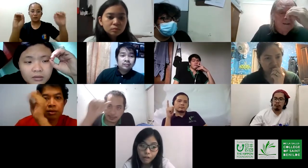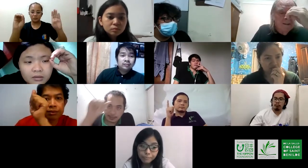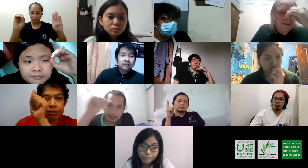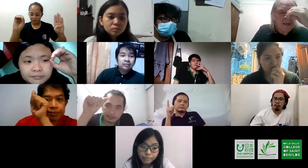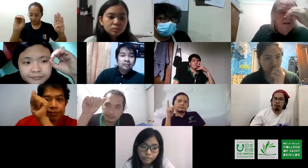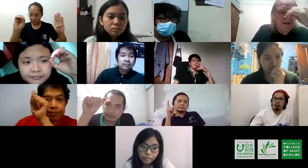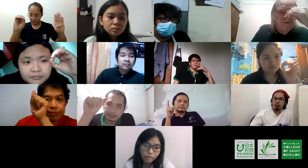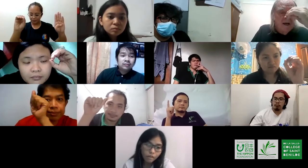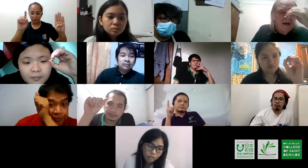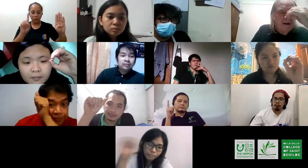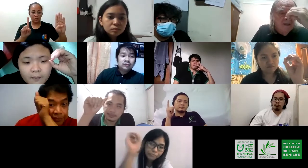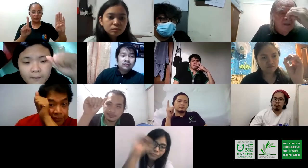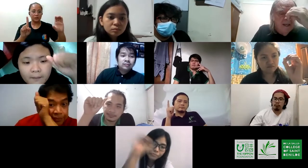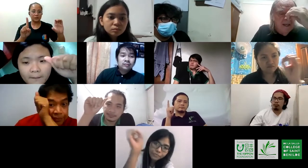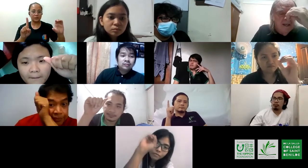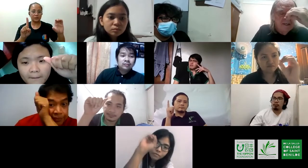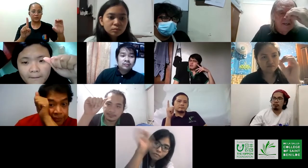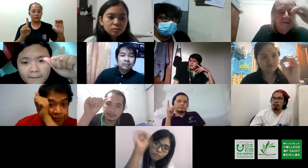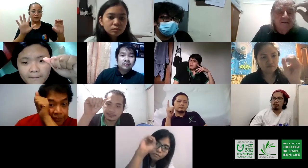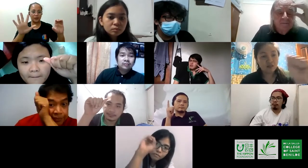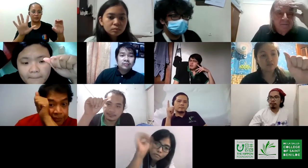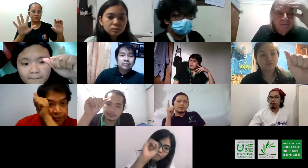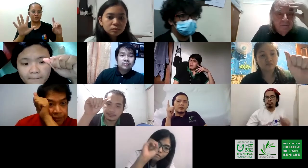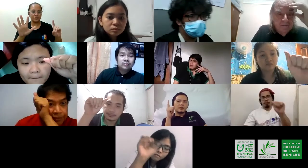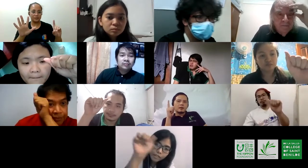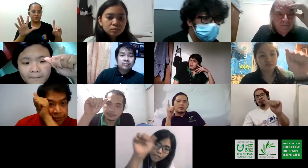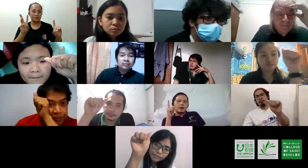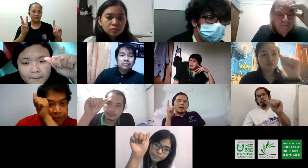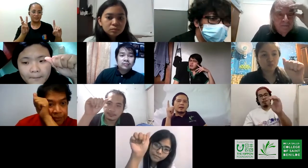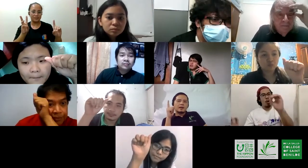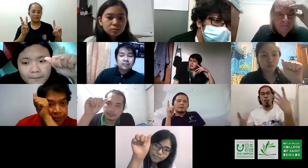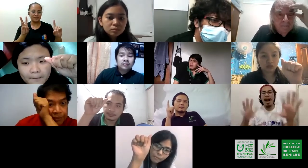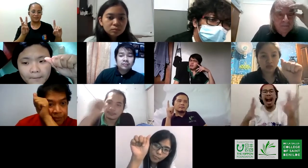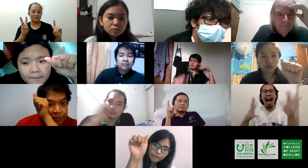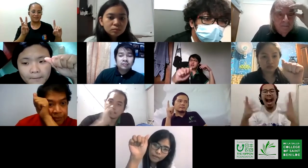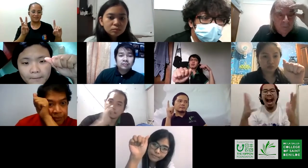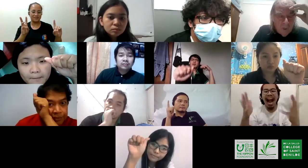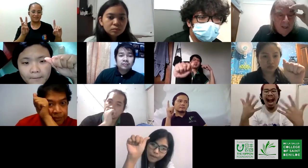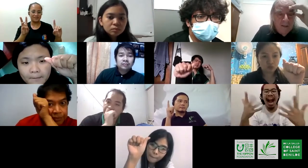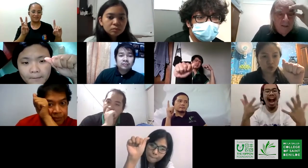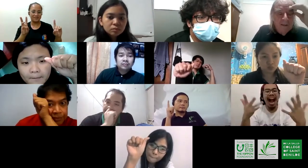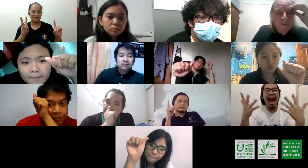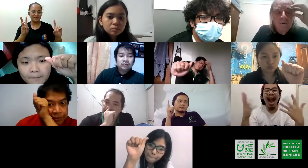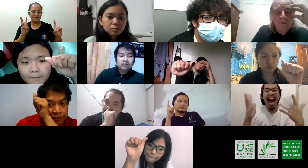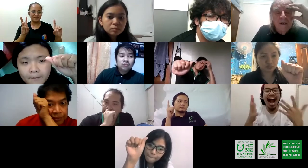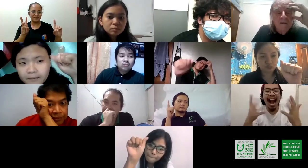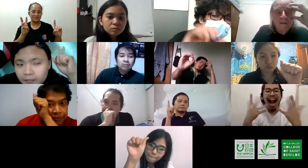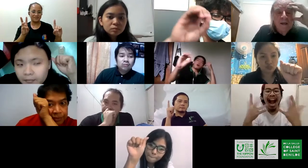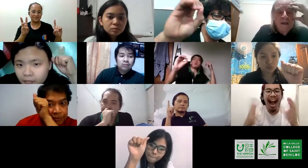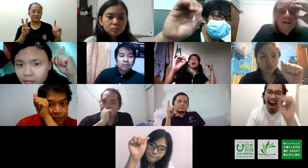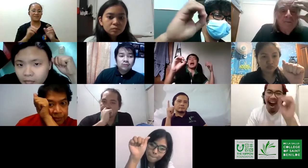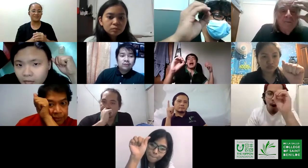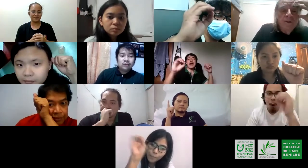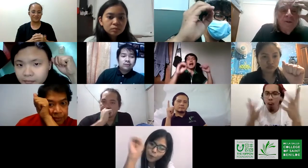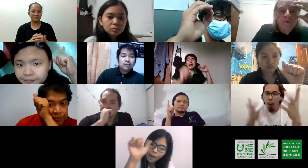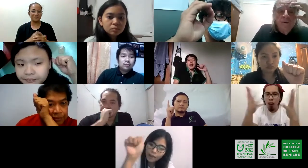Okay, there were blank number of deaf people present at the first International Congress of the Deaf.